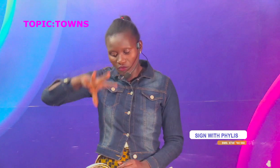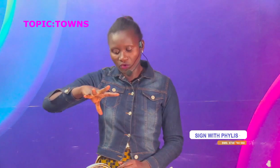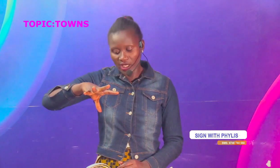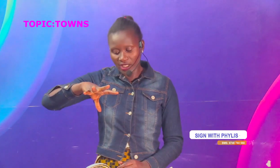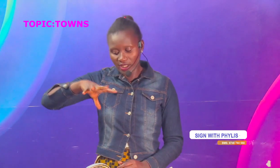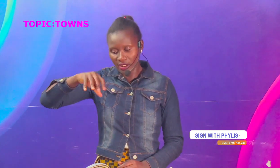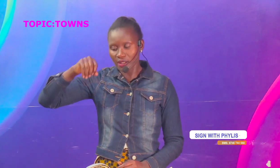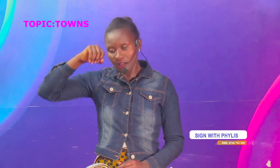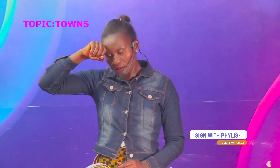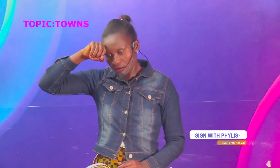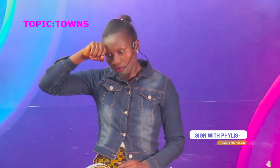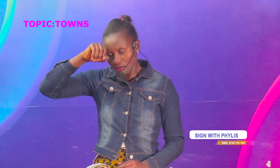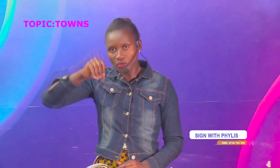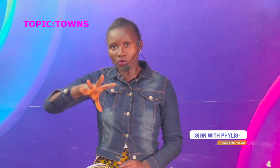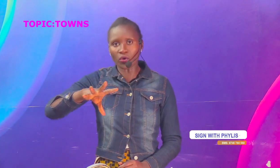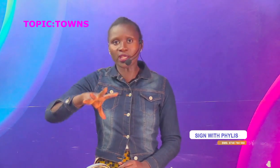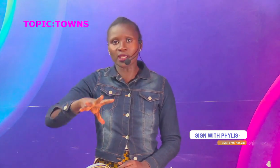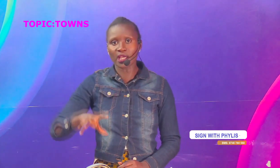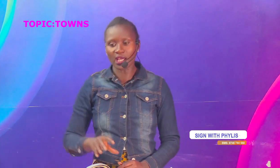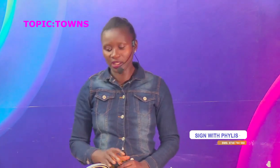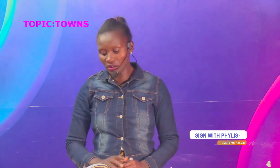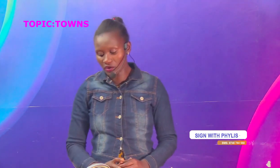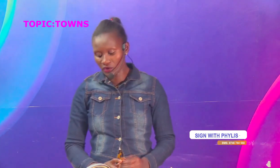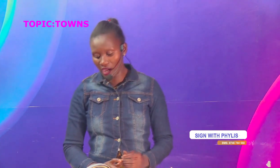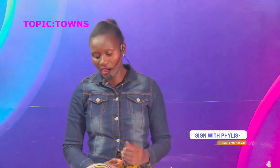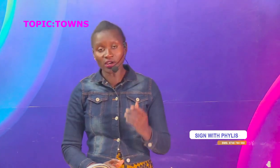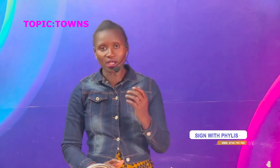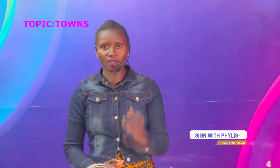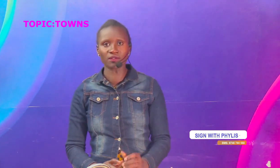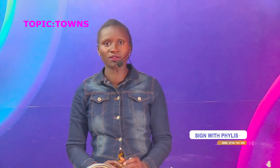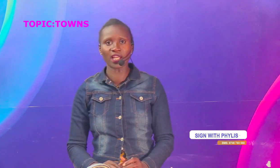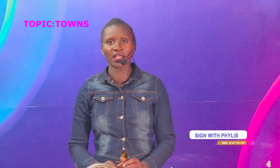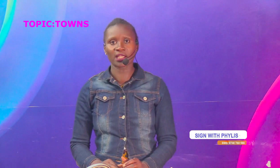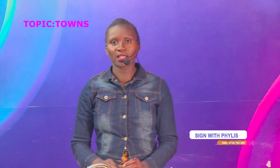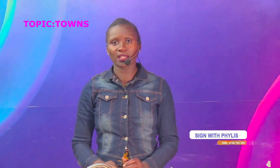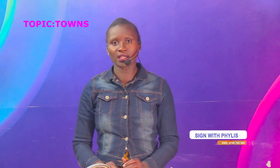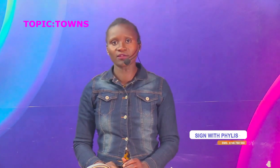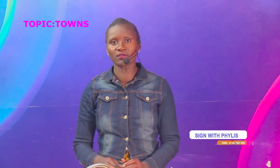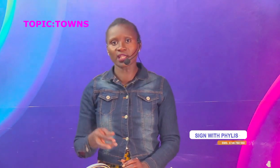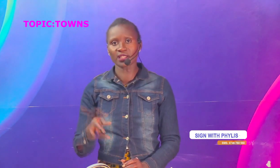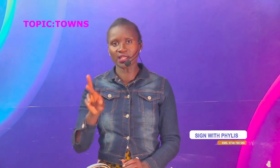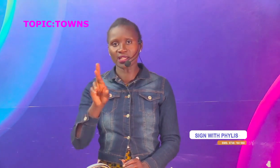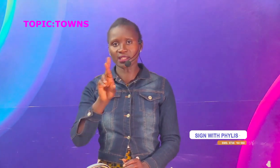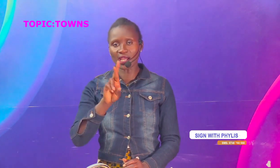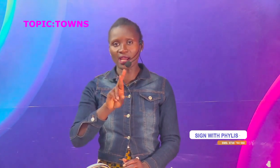Mkurueini, Mkurueini. And then also have Rift Valley. Rift Valley, just